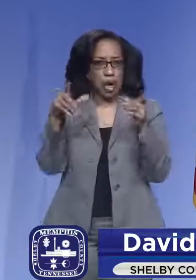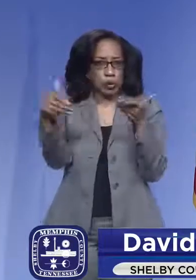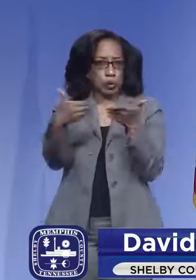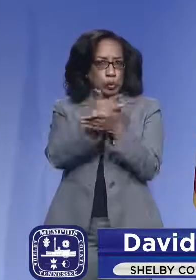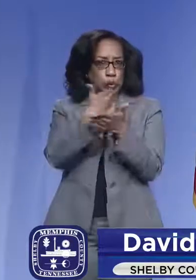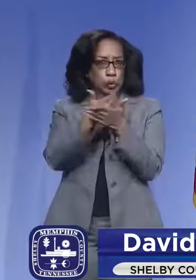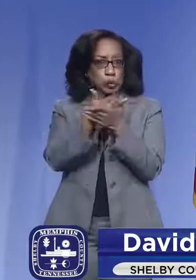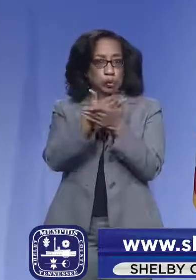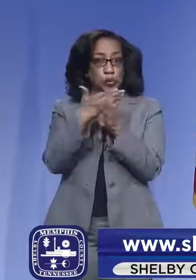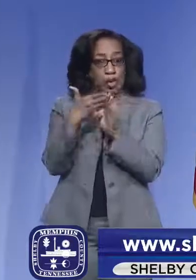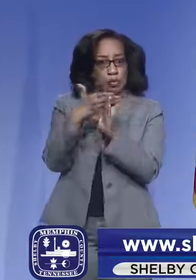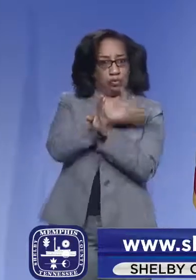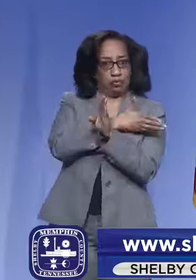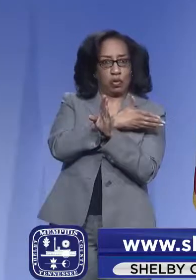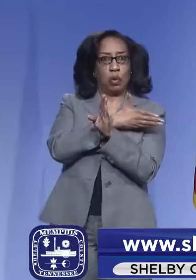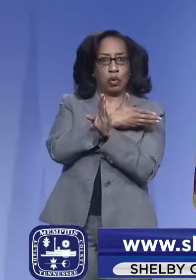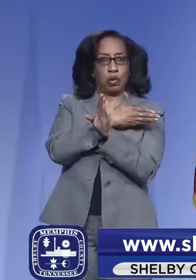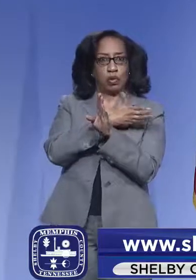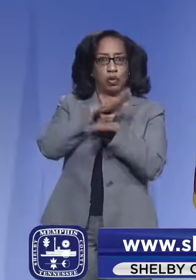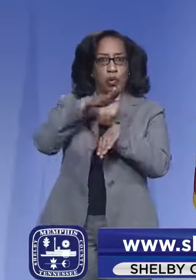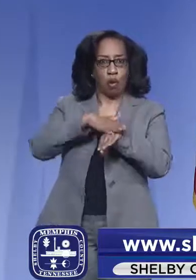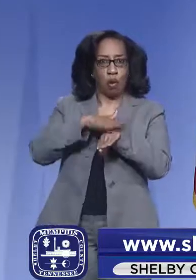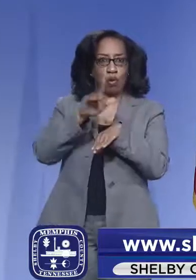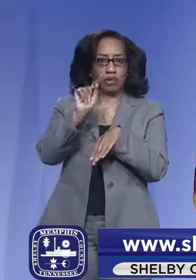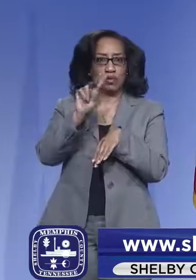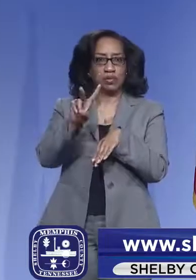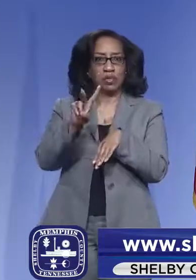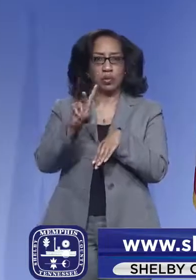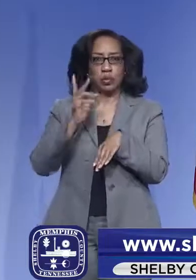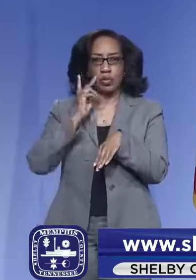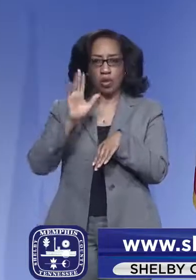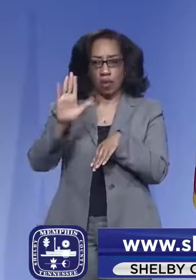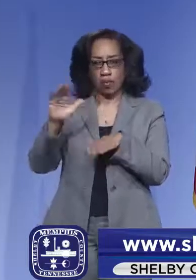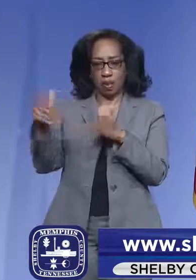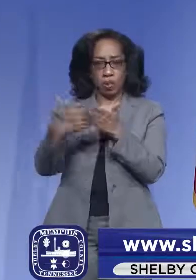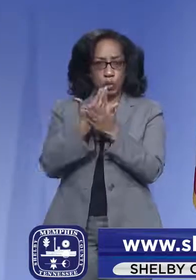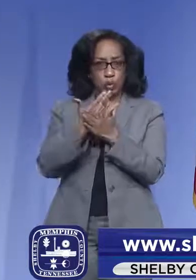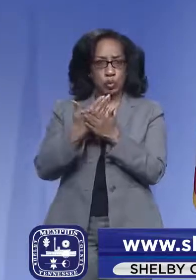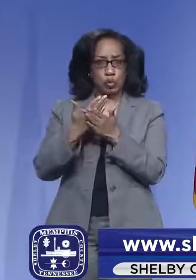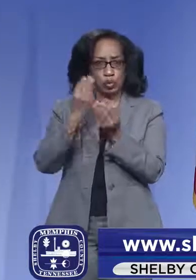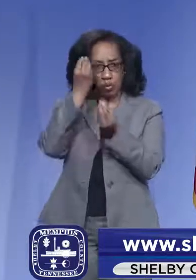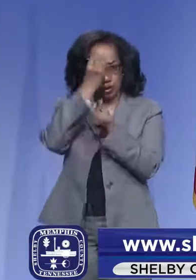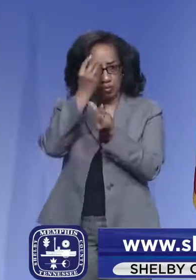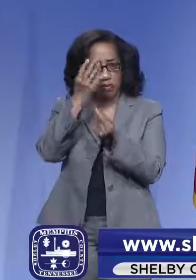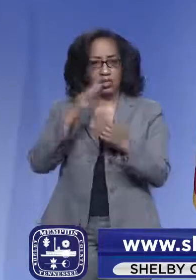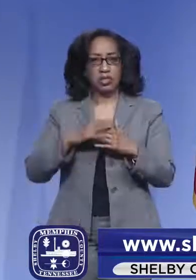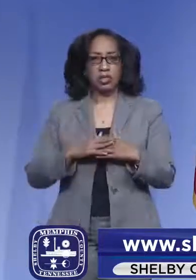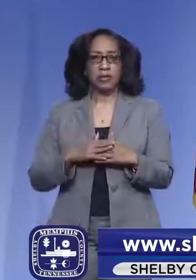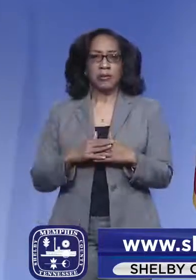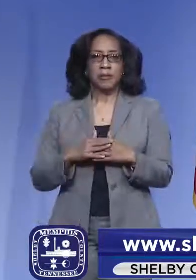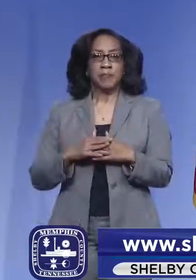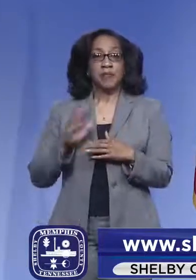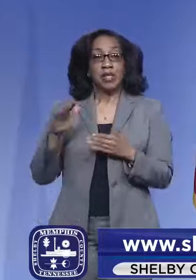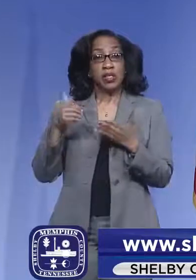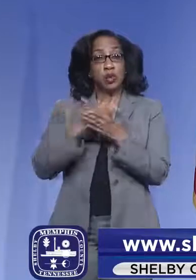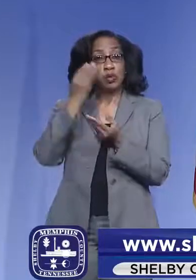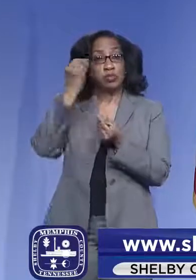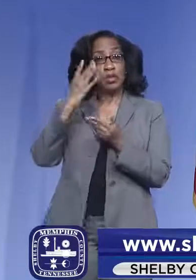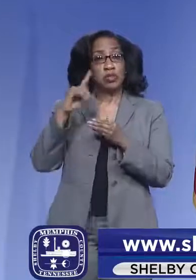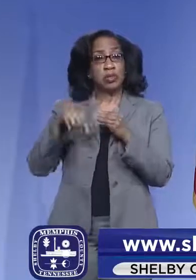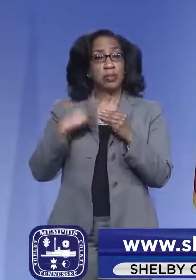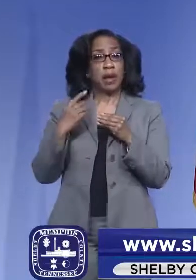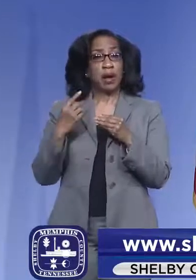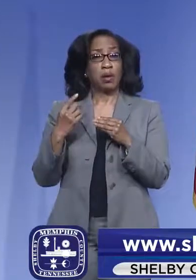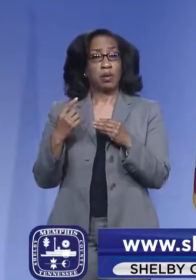were about to come onto the air, so we've got to look at that guidance. My understanding is it has to do with recognizing